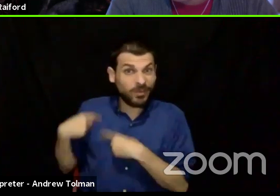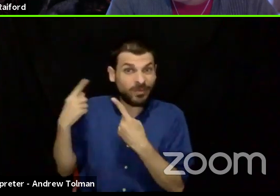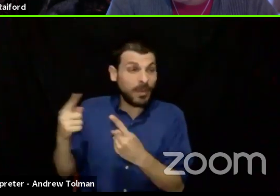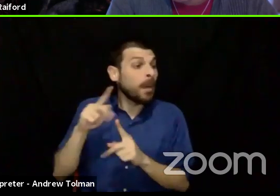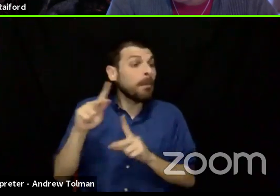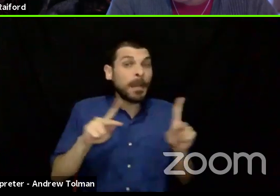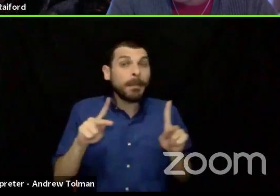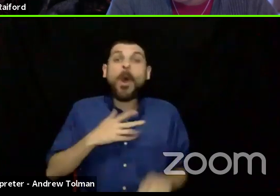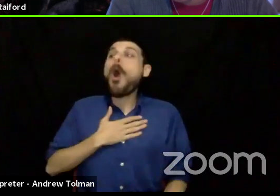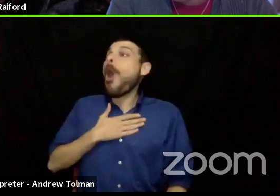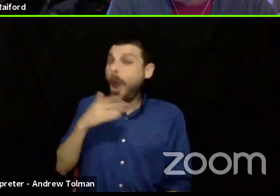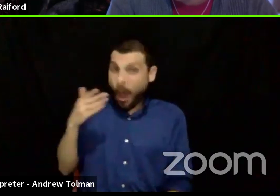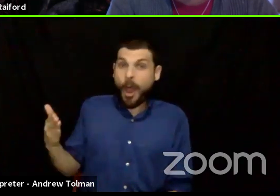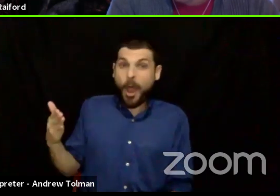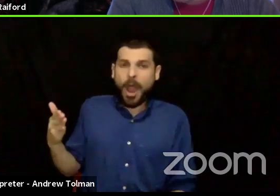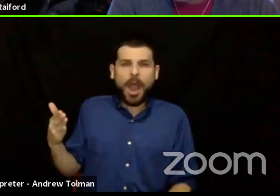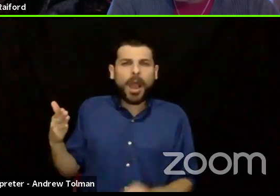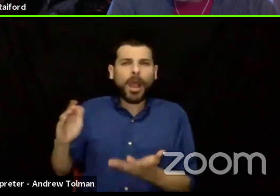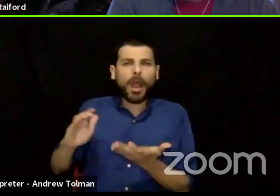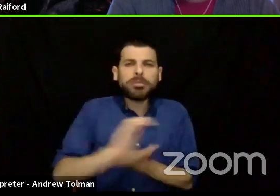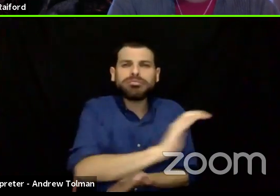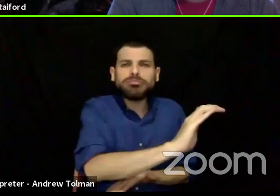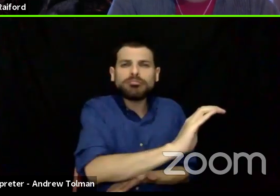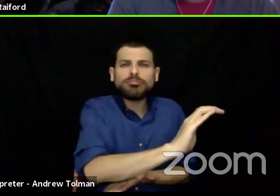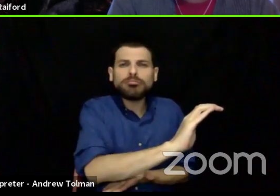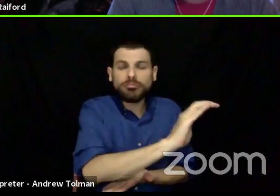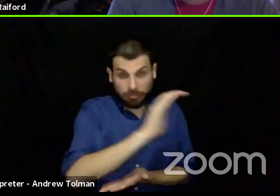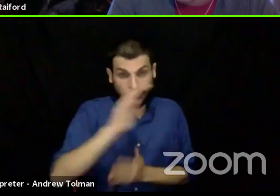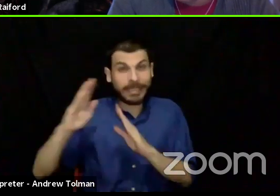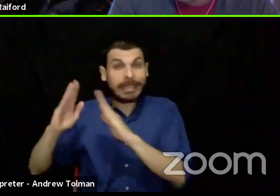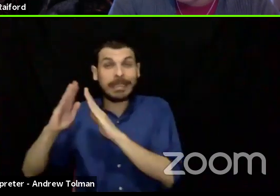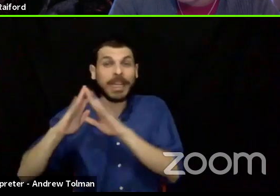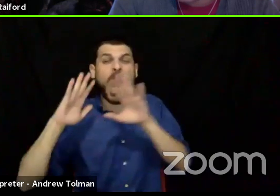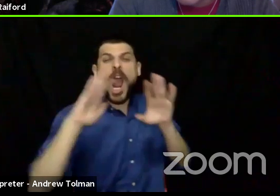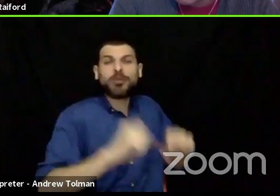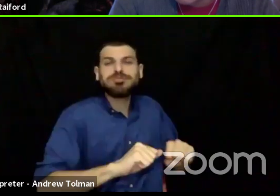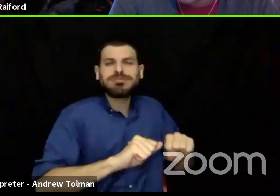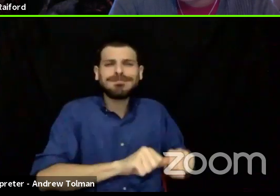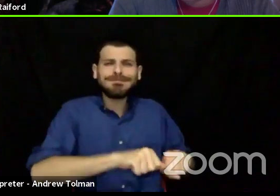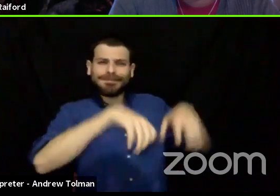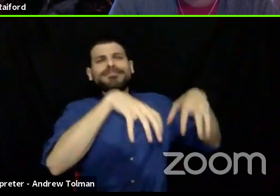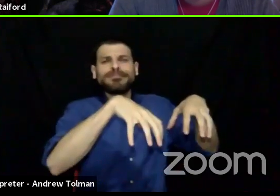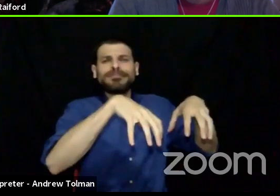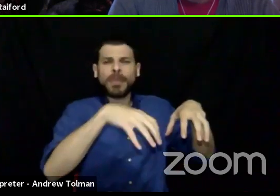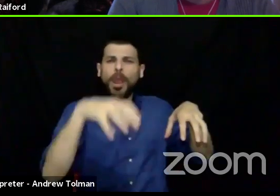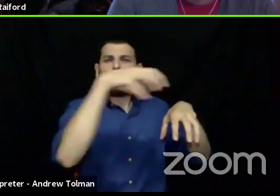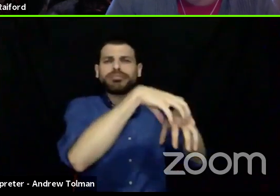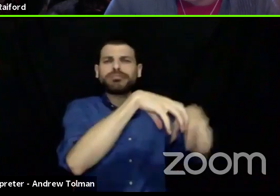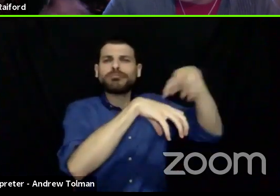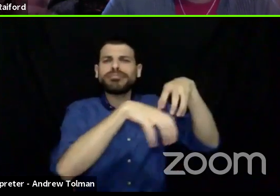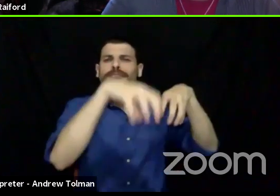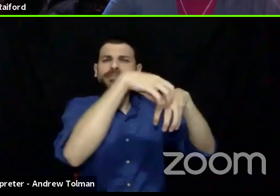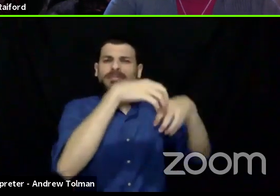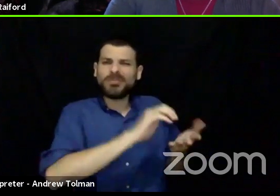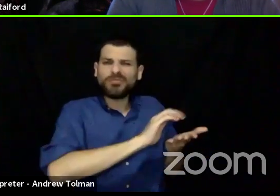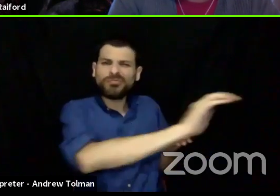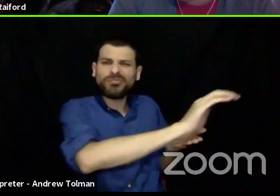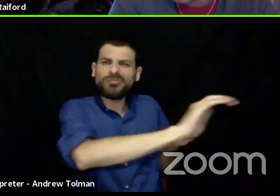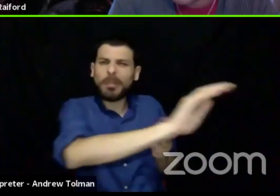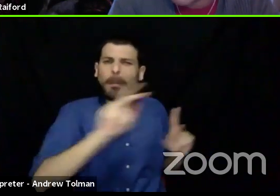also pushing out our communities. So the promise made to us that we were gonna have more accessible, affordable housing near